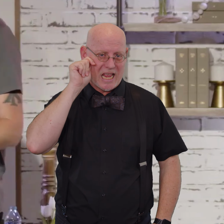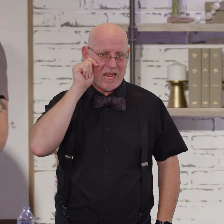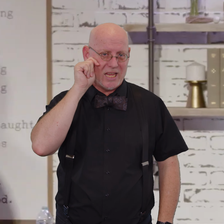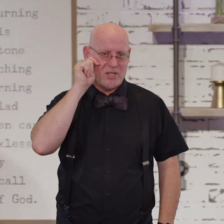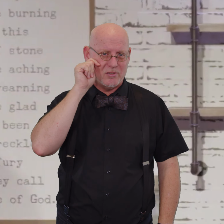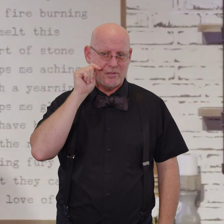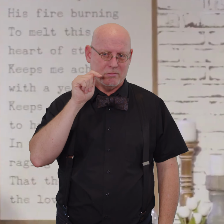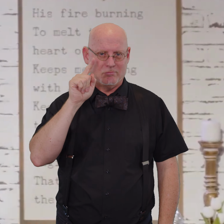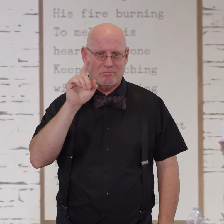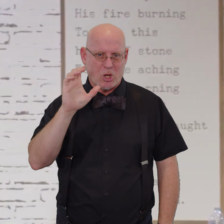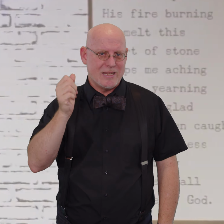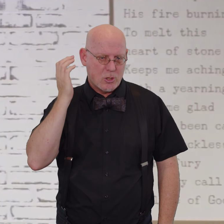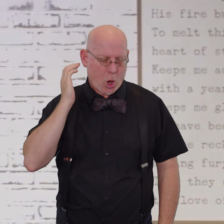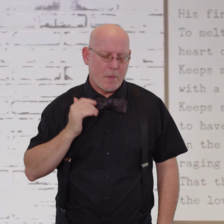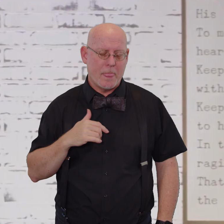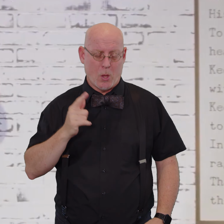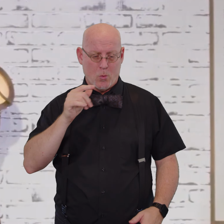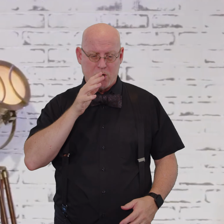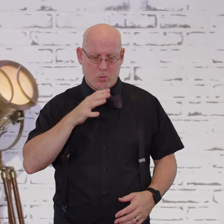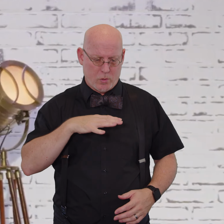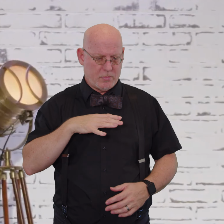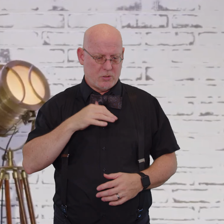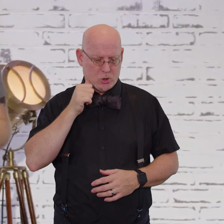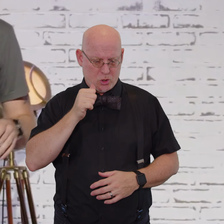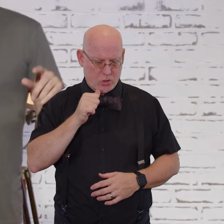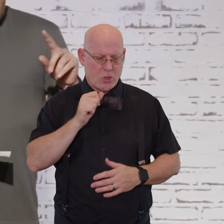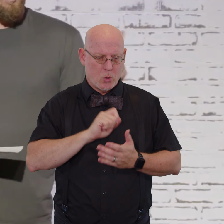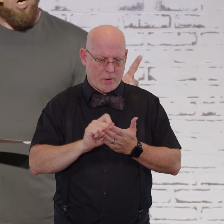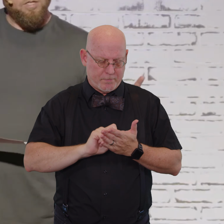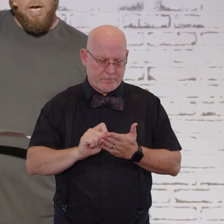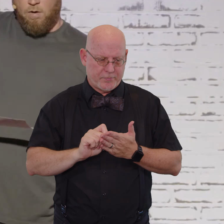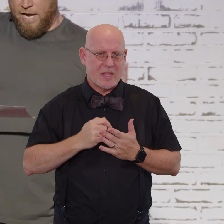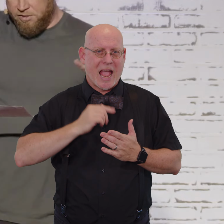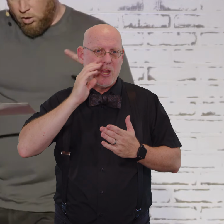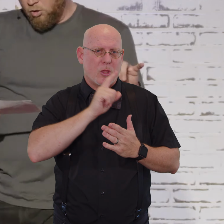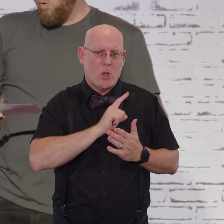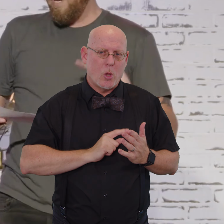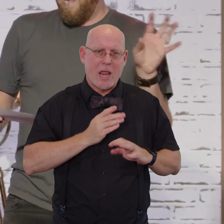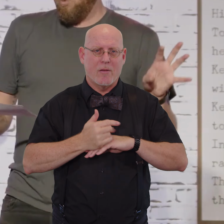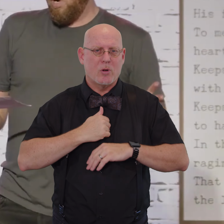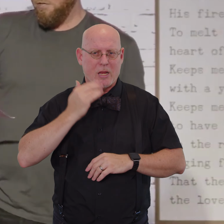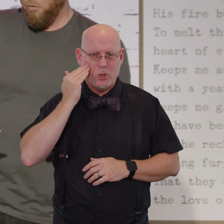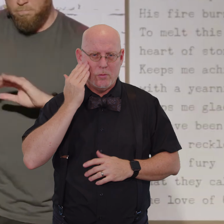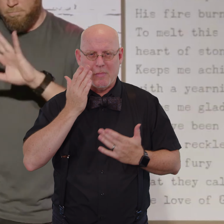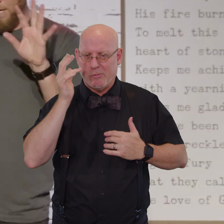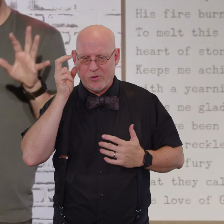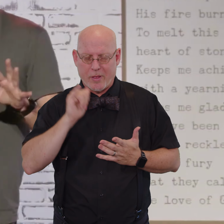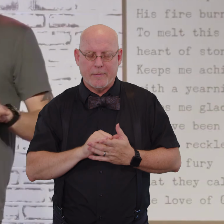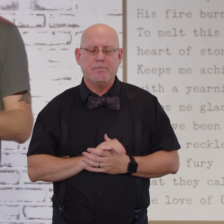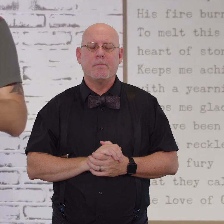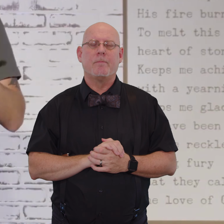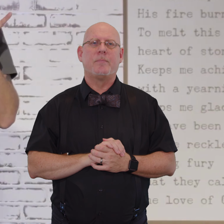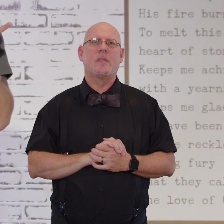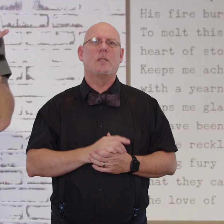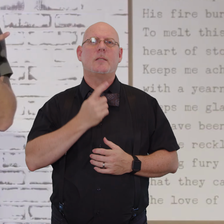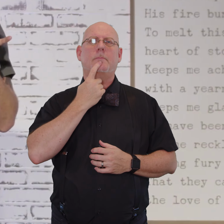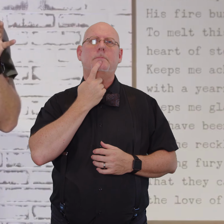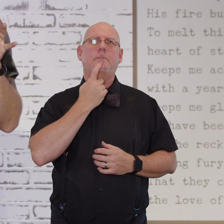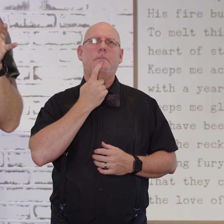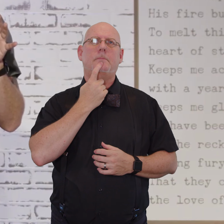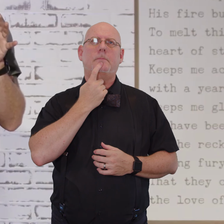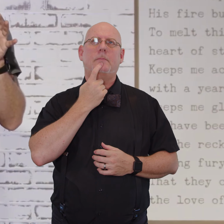teenagers a century century and a half ago one teenage young lady wrote a song entitled I sought the Lord and afterward I knew perhaps you've heard of it goes like